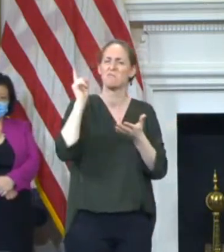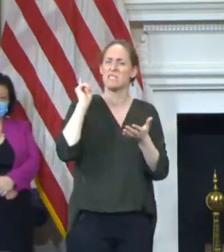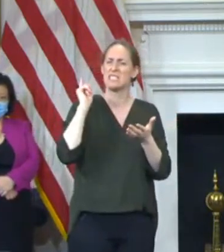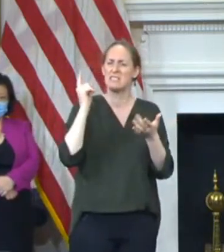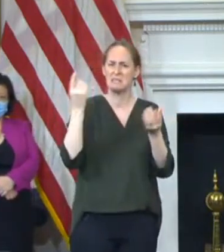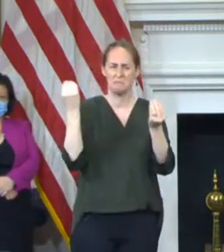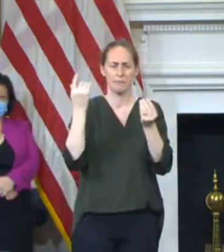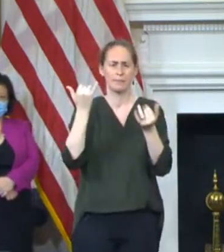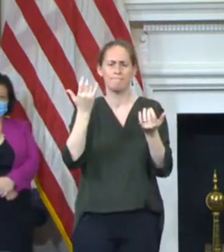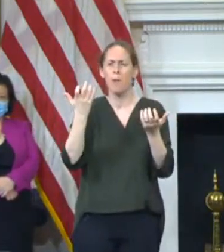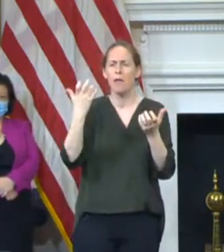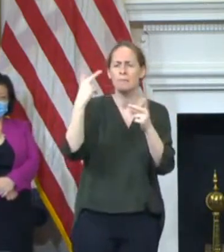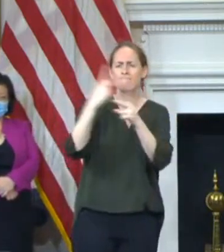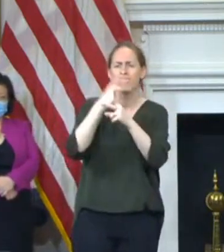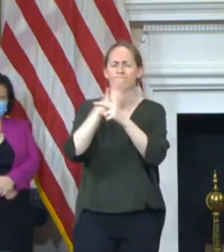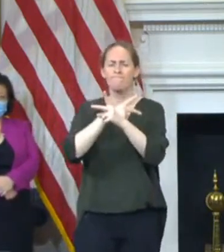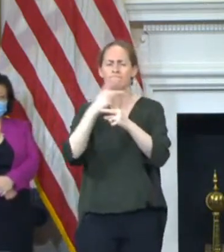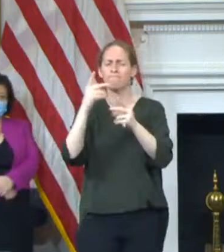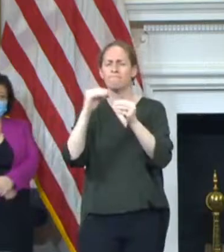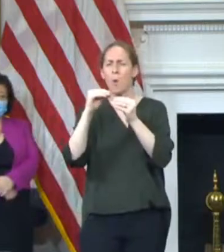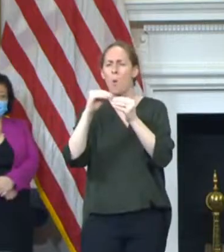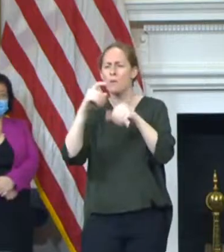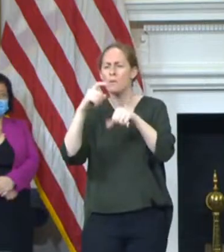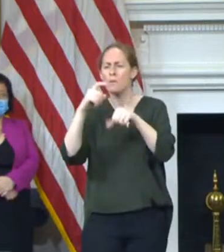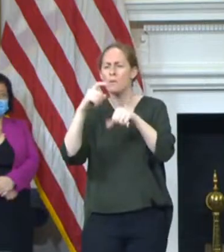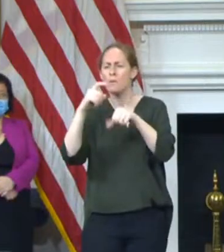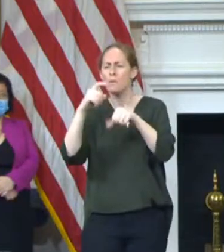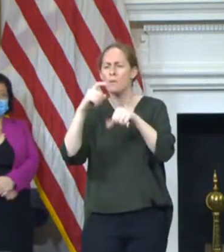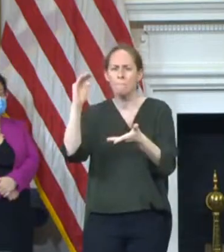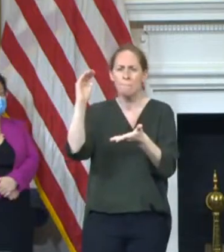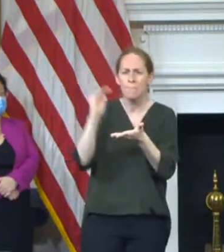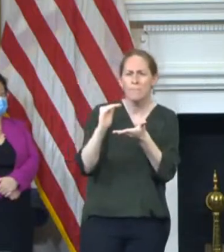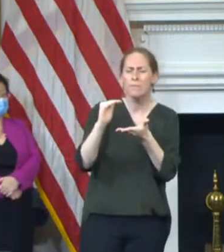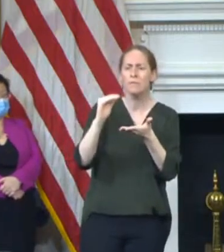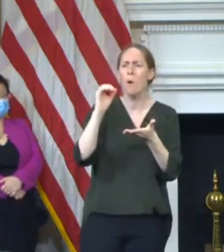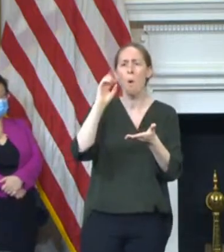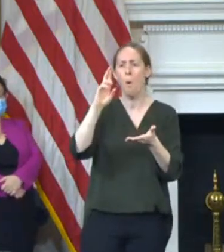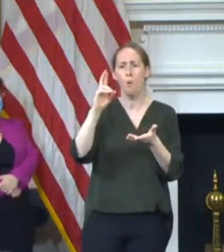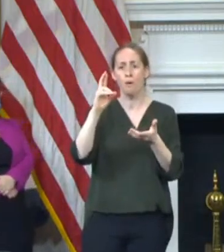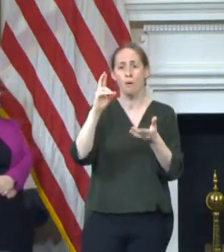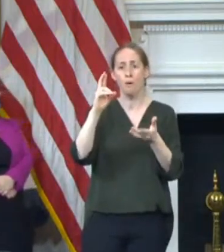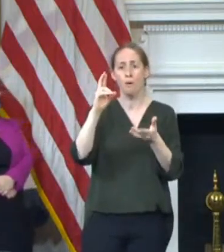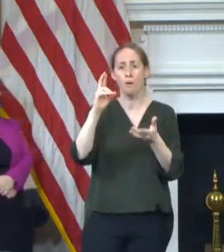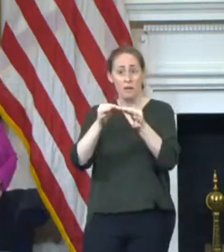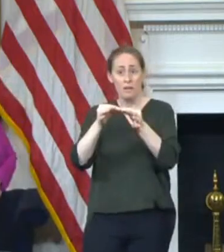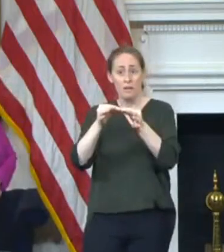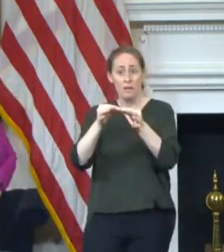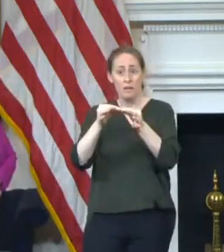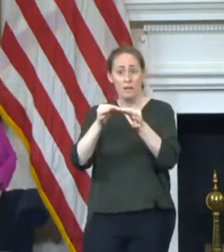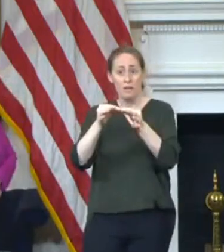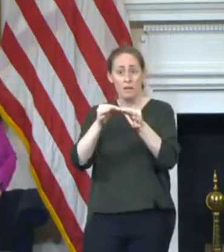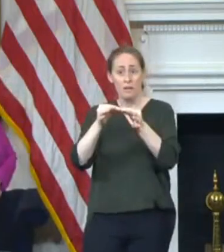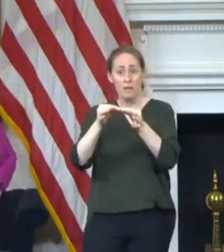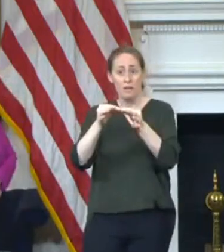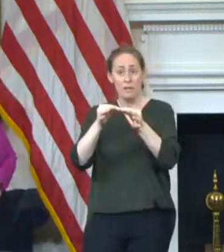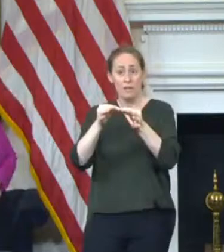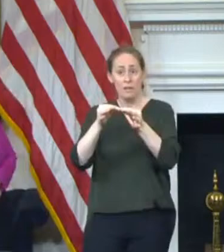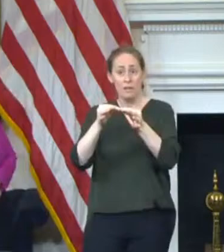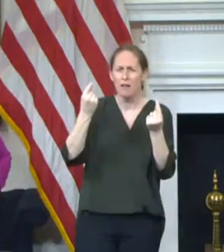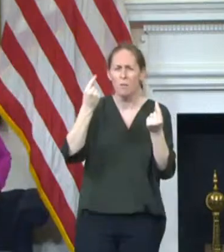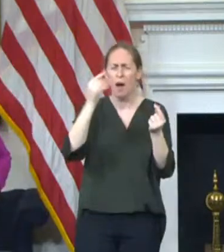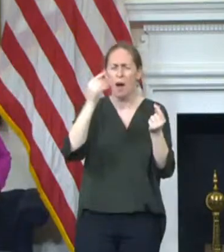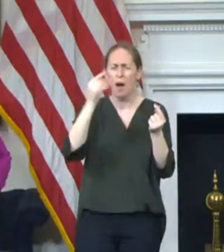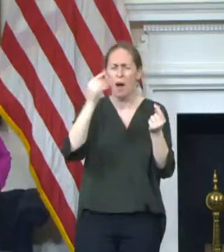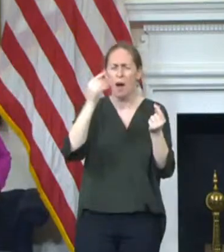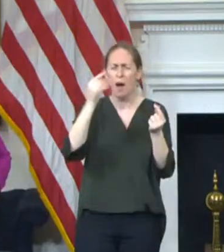new restrictions statewide? I'm not willing to wait any time at all. As we see fit, we'll change them if it's an hour